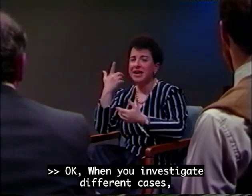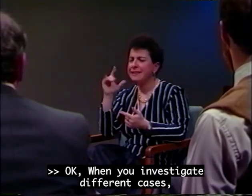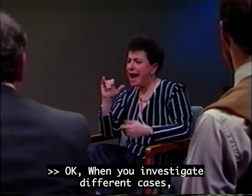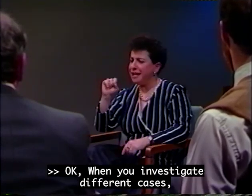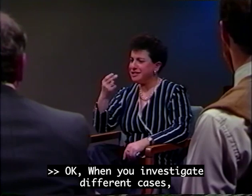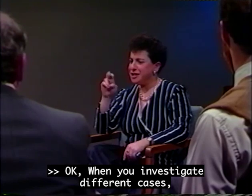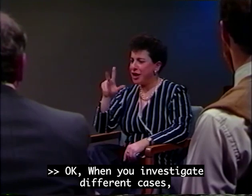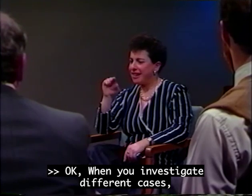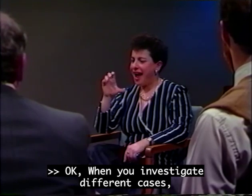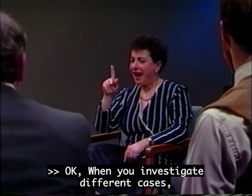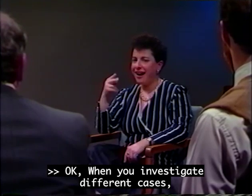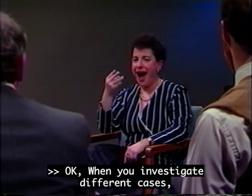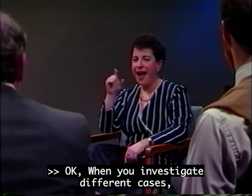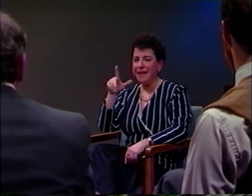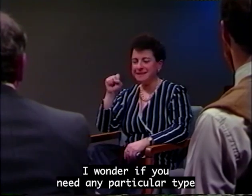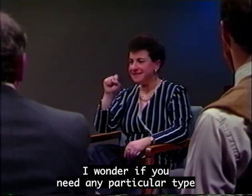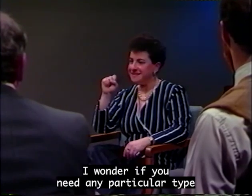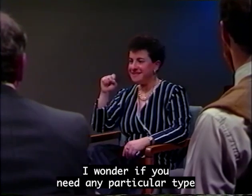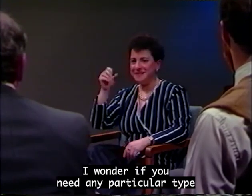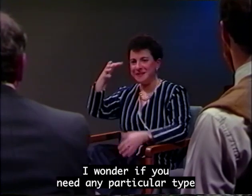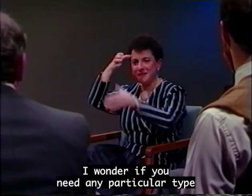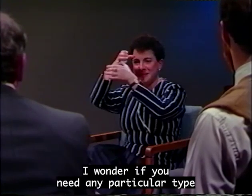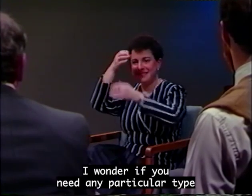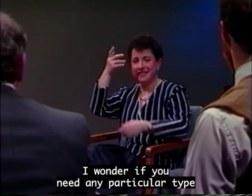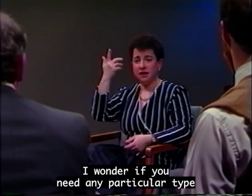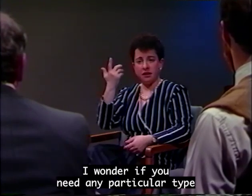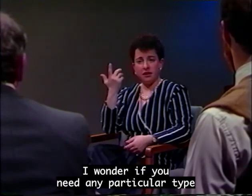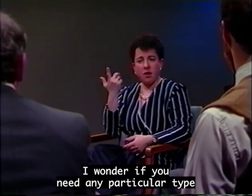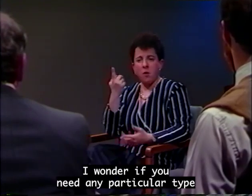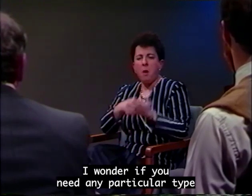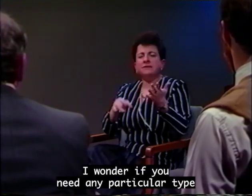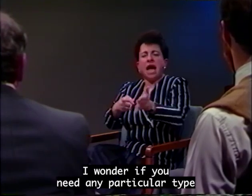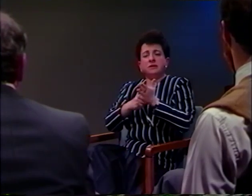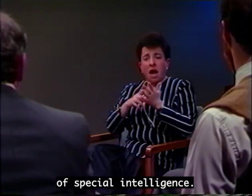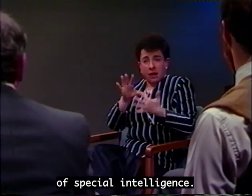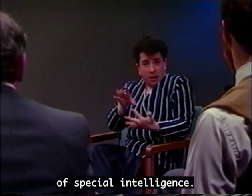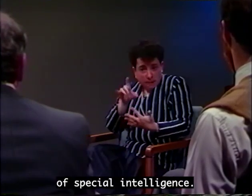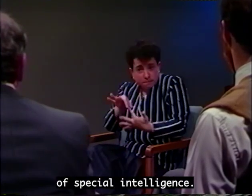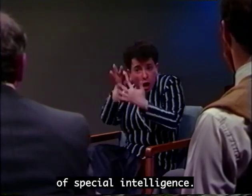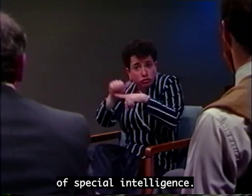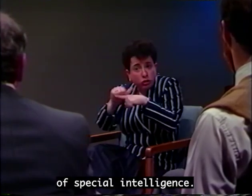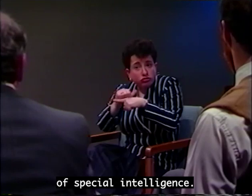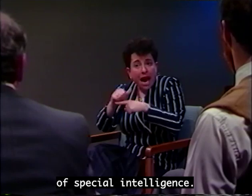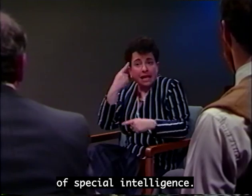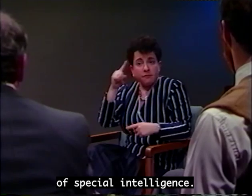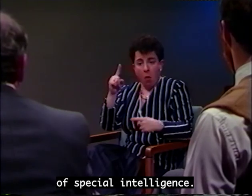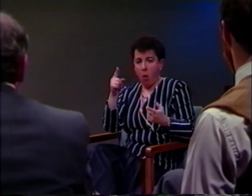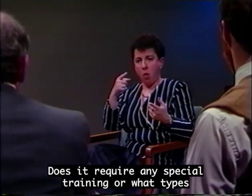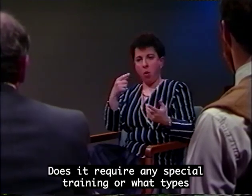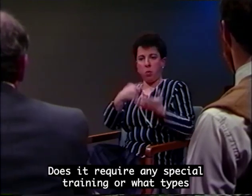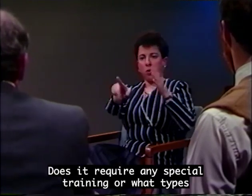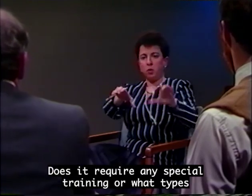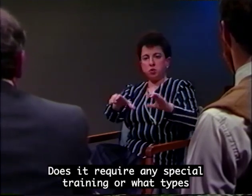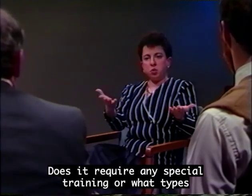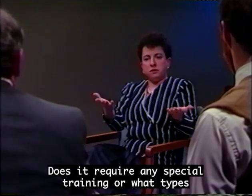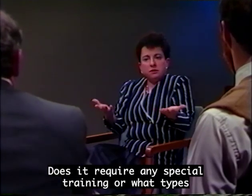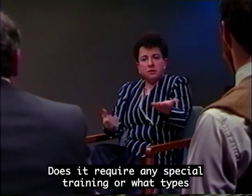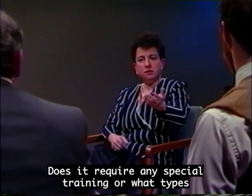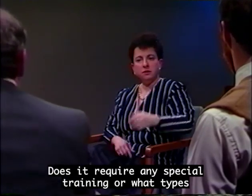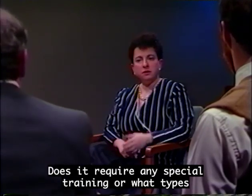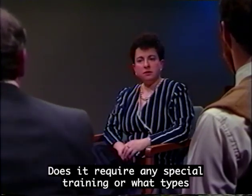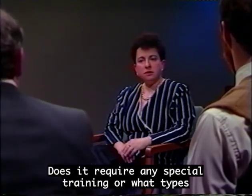when you investigate different cases, I wonder if you need any particular type of special intelligence. Does it require any